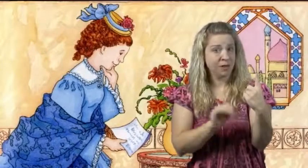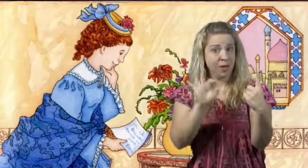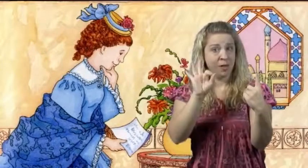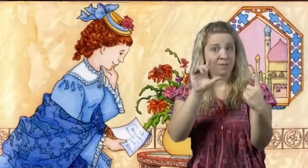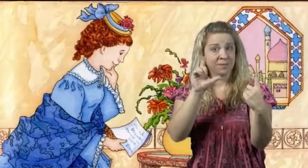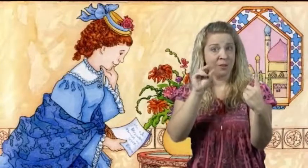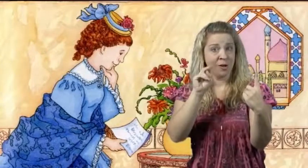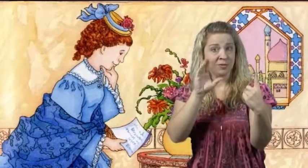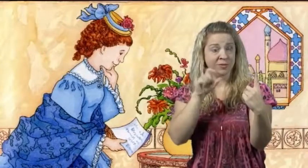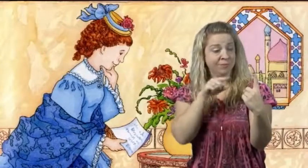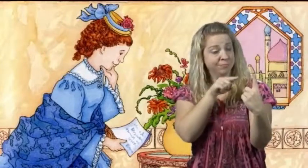work.